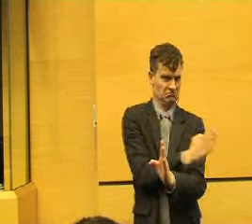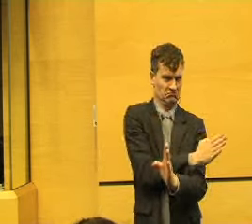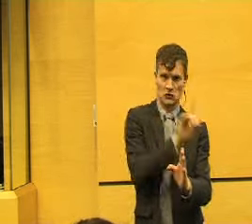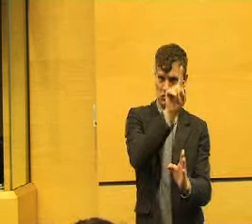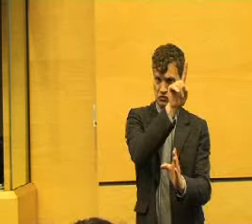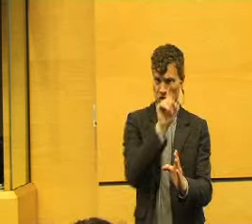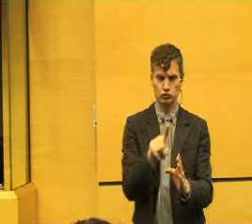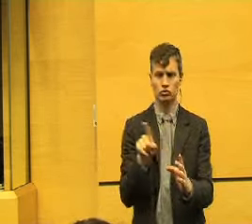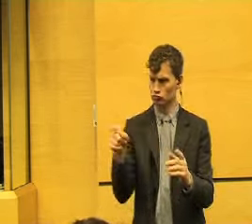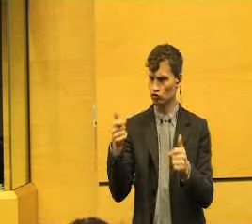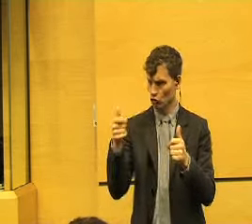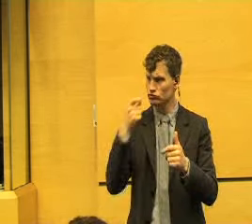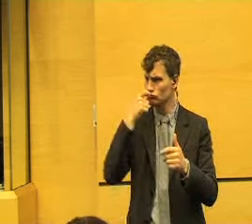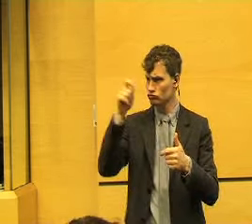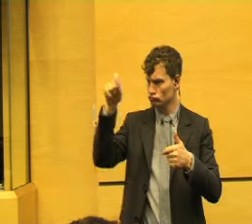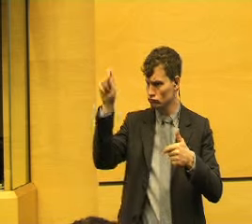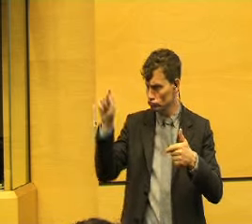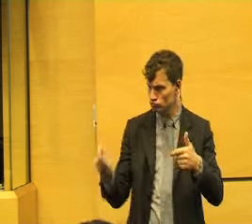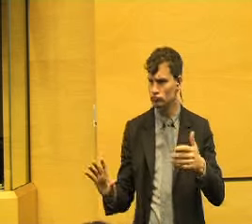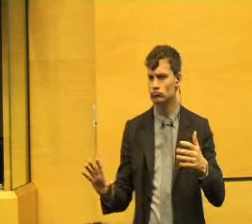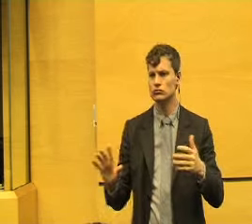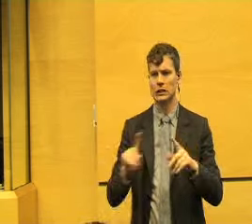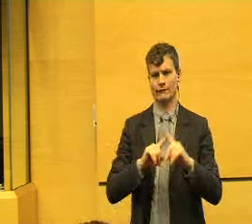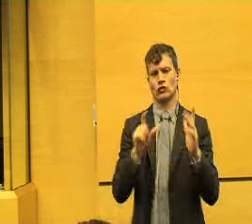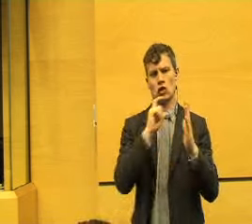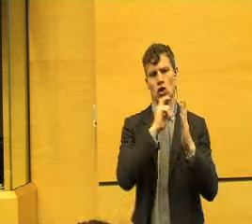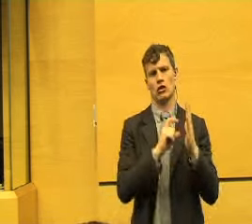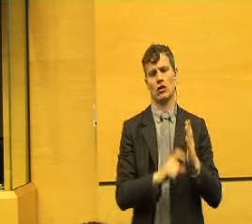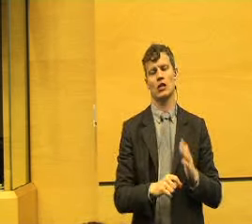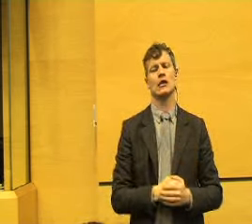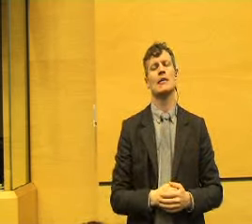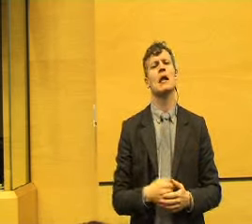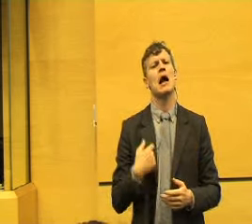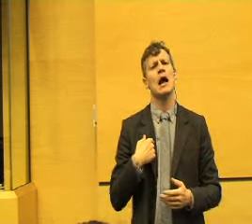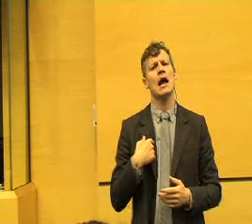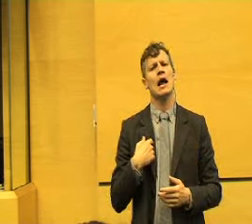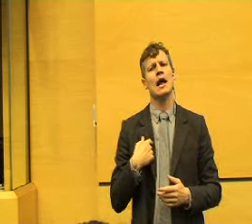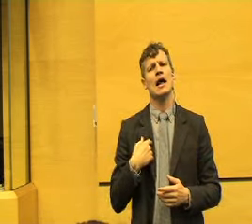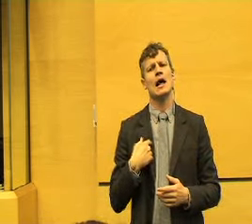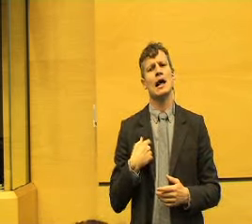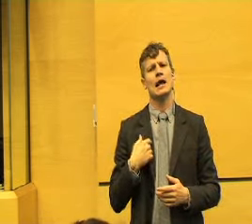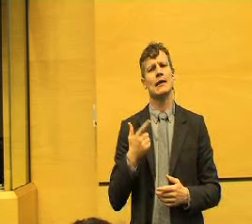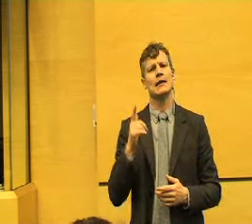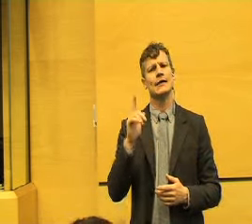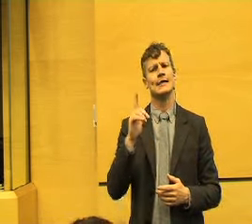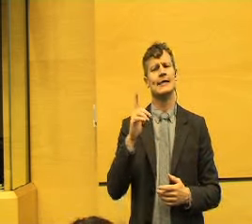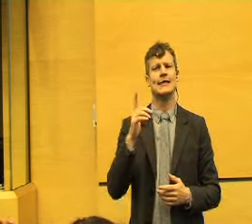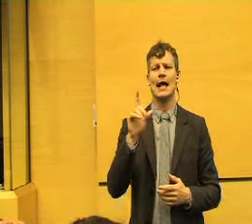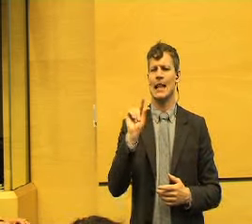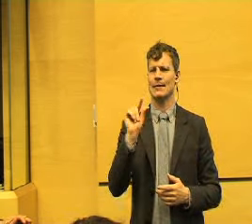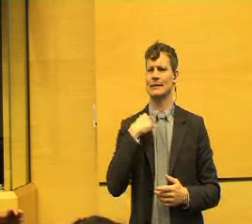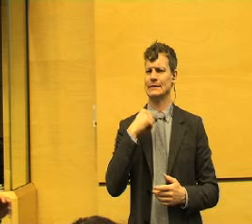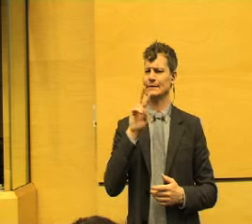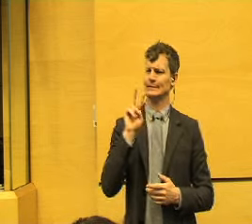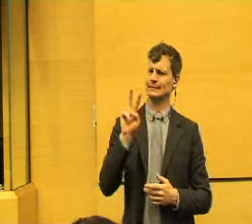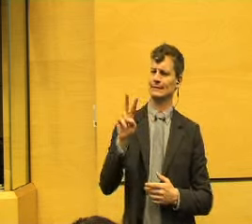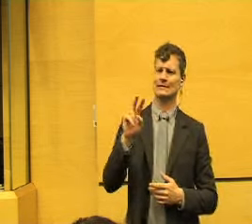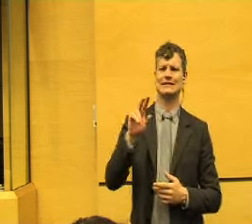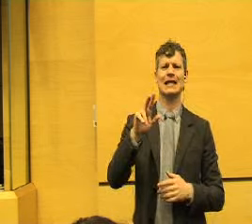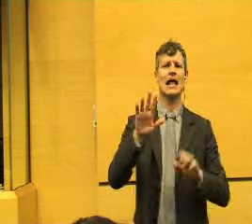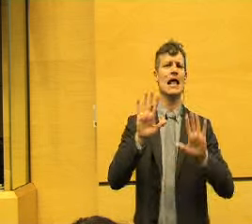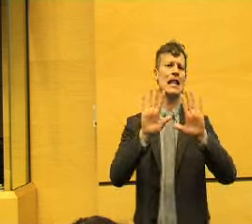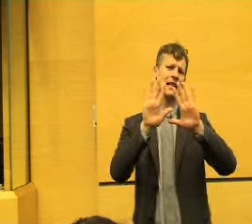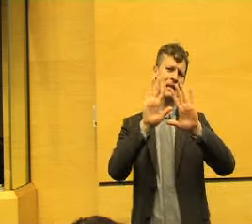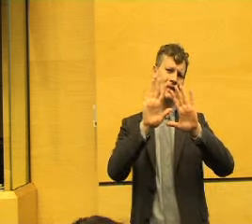committee. But I have a doubt about the National Commission for the Empowerment of Persons